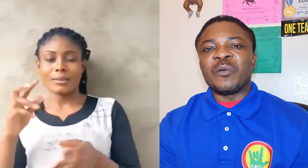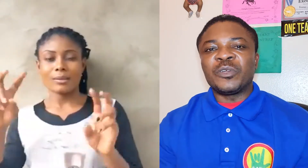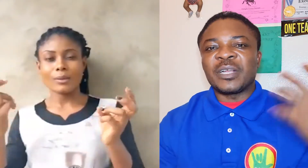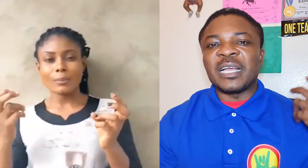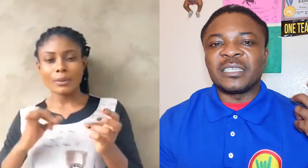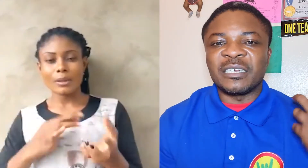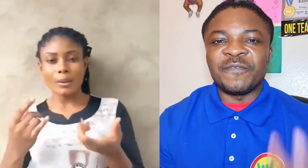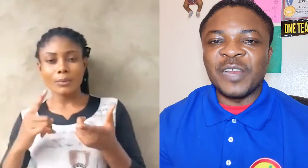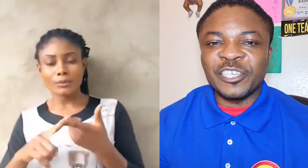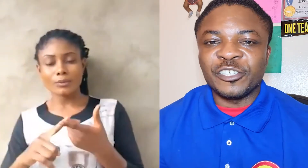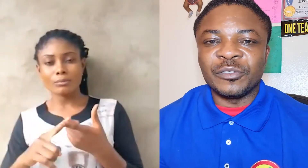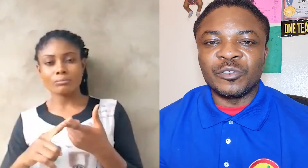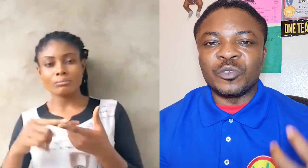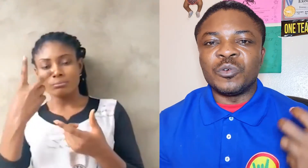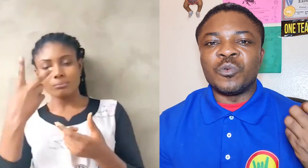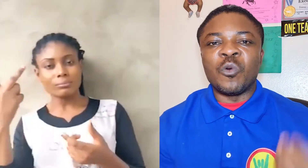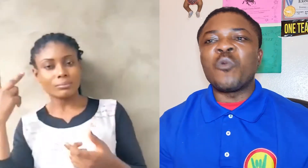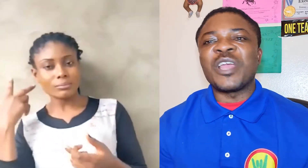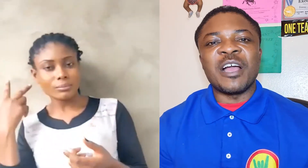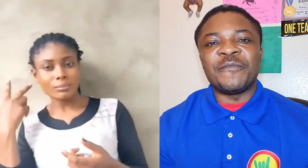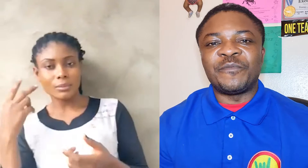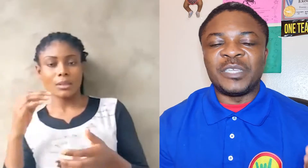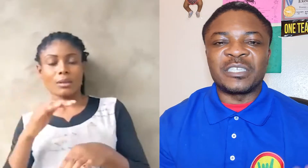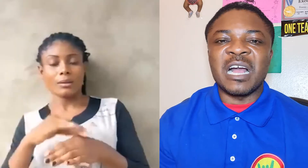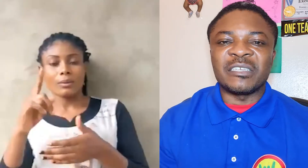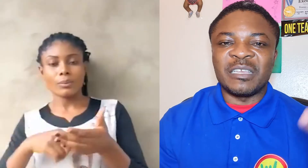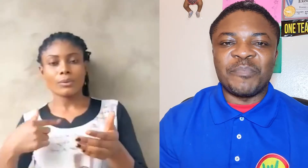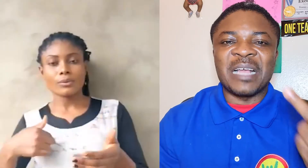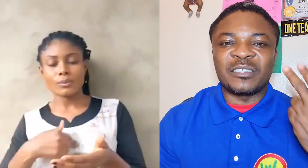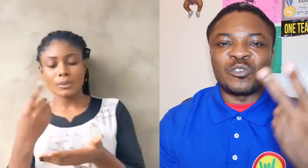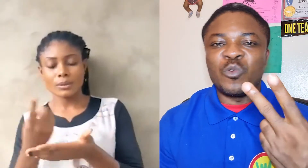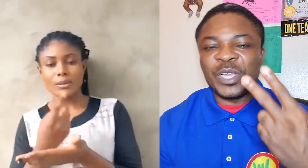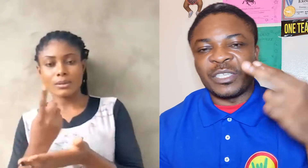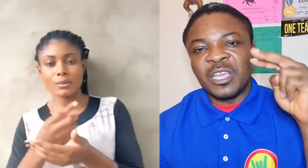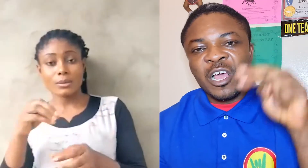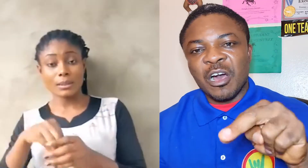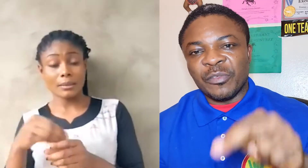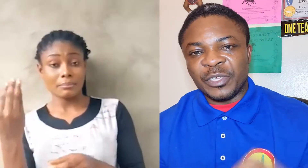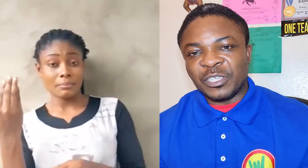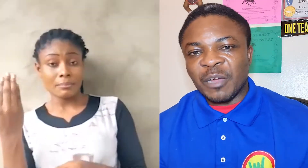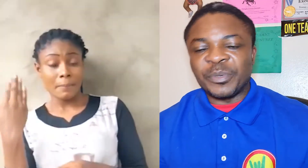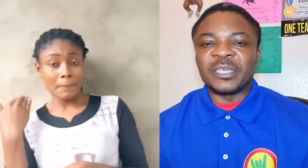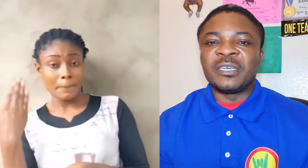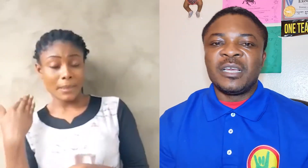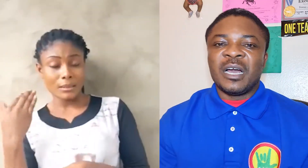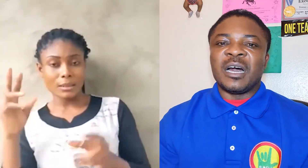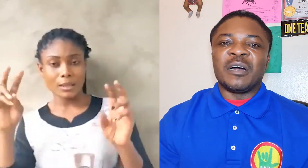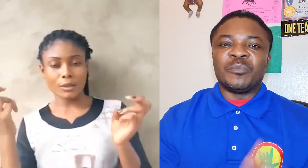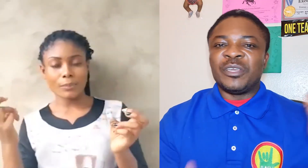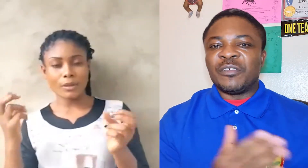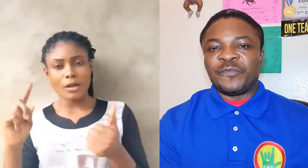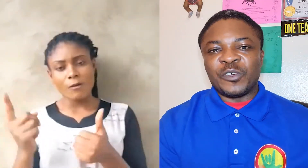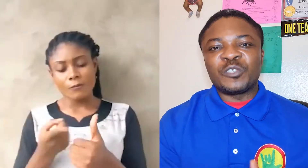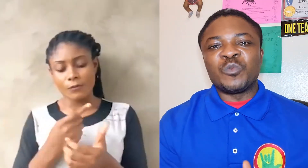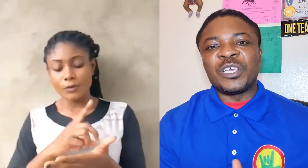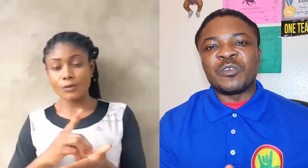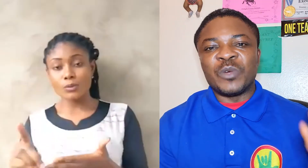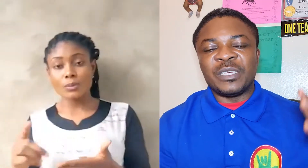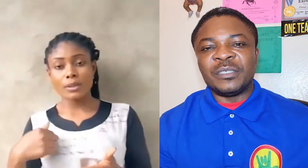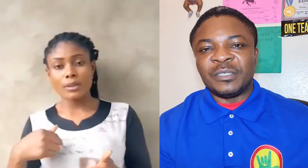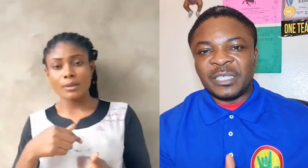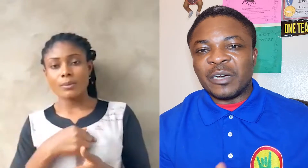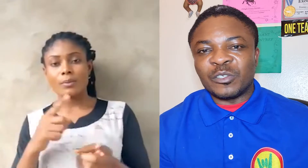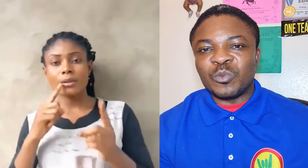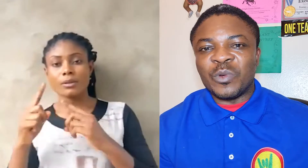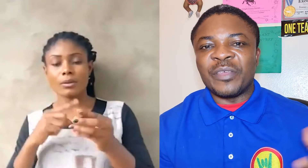topic, I want to cast a reflection to what we have discussed the past 2 weeks on the topic. In the first week,